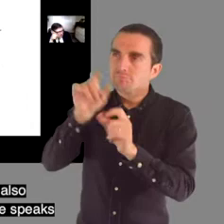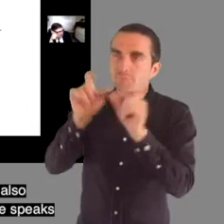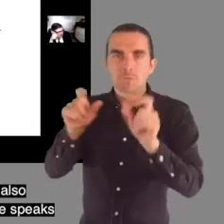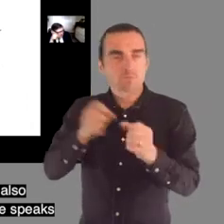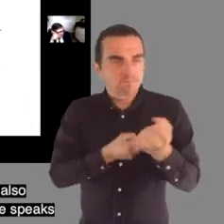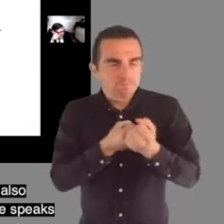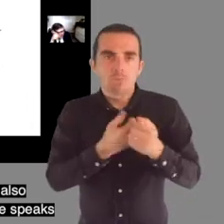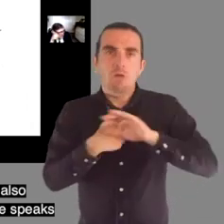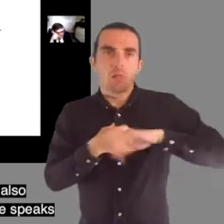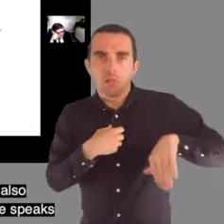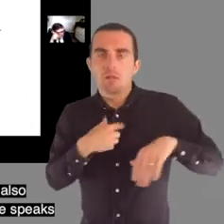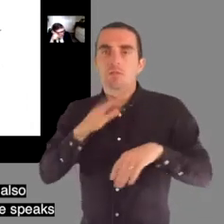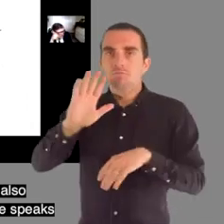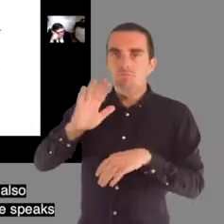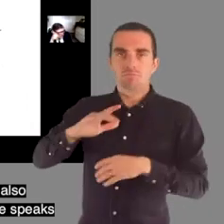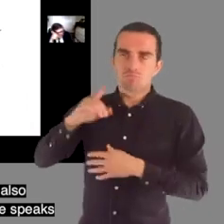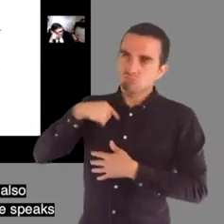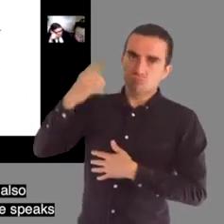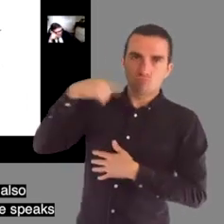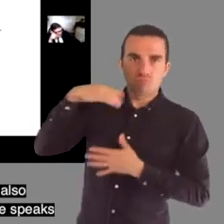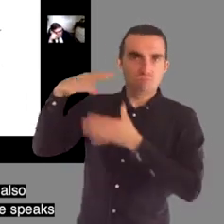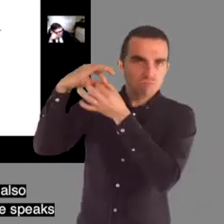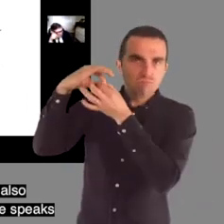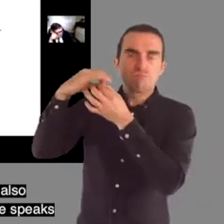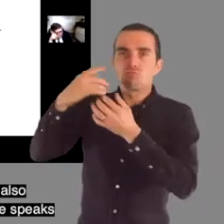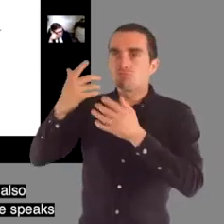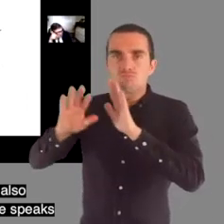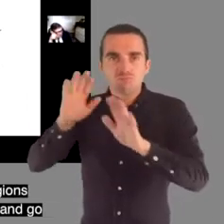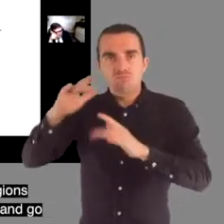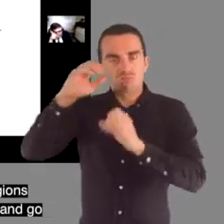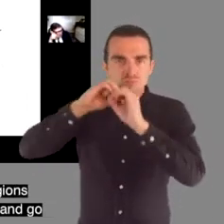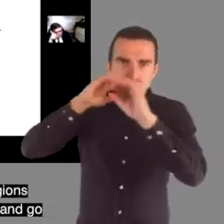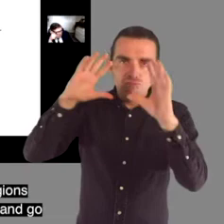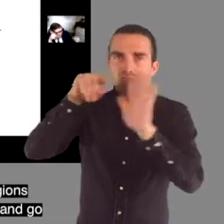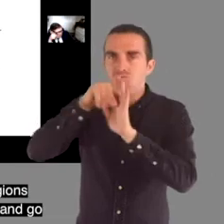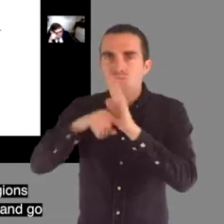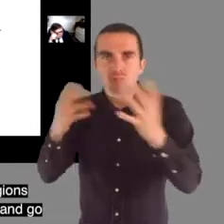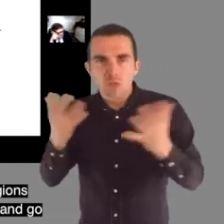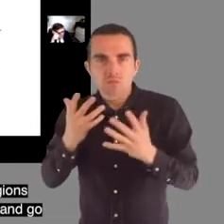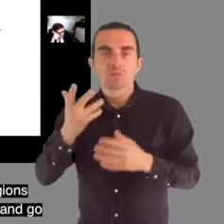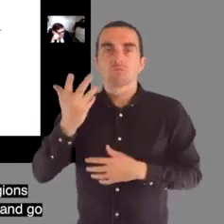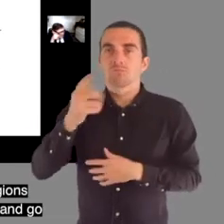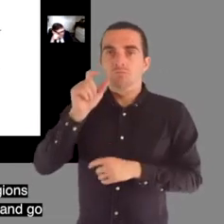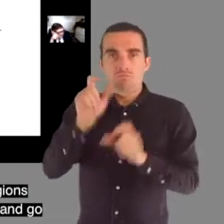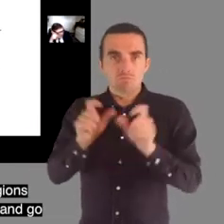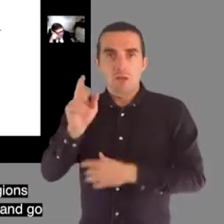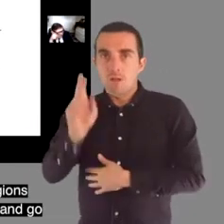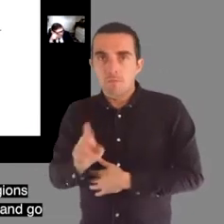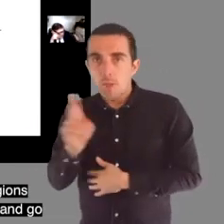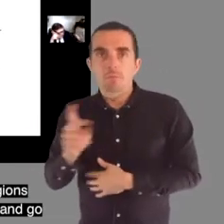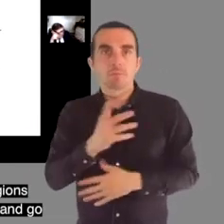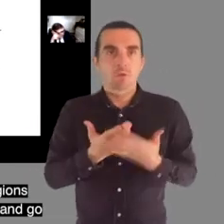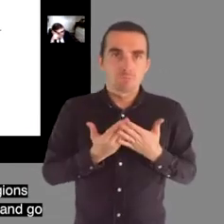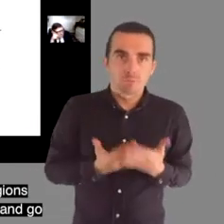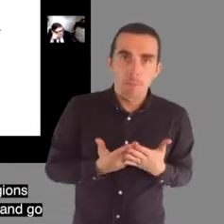Moral and religious power is also something. I mean, when the Pope speaks or the mullahs of the Muslim